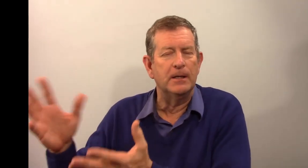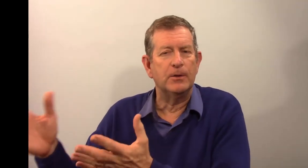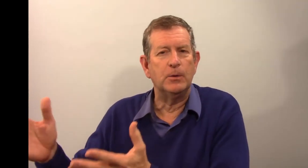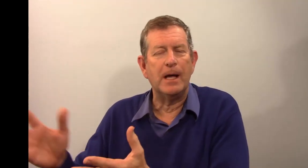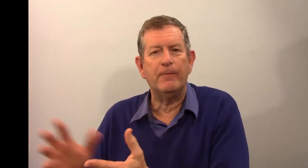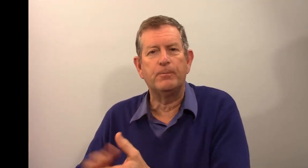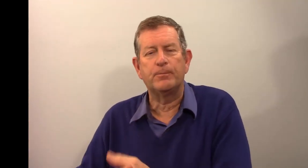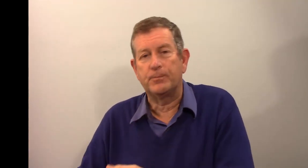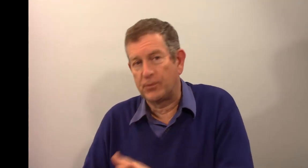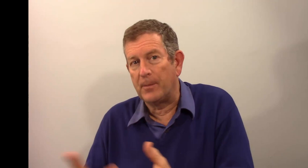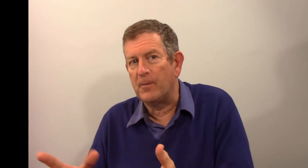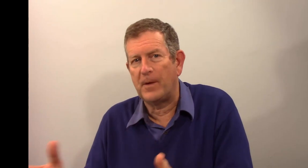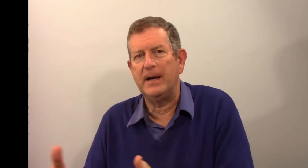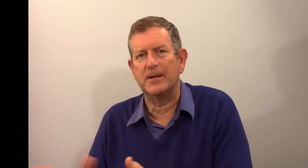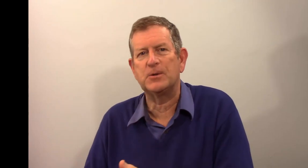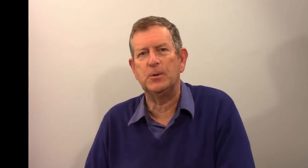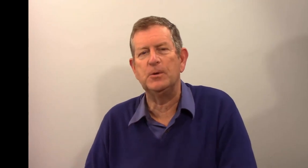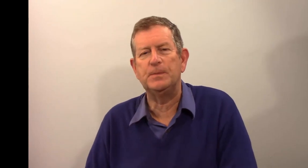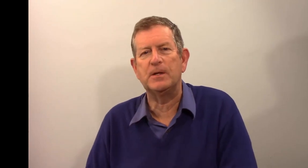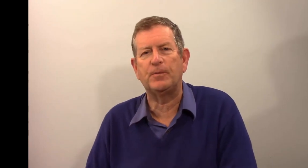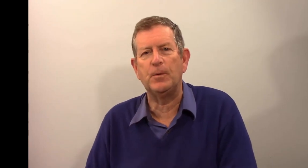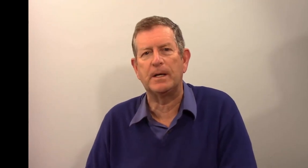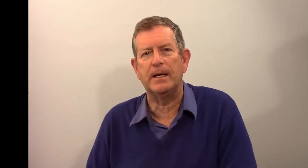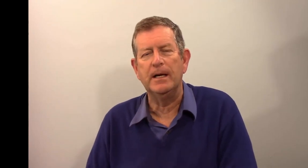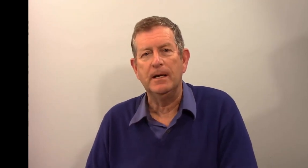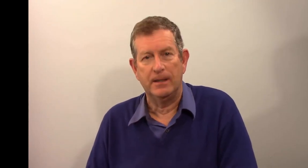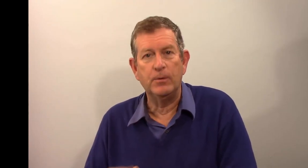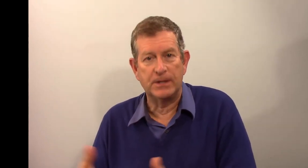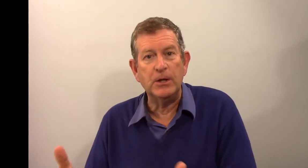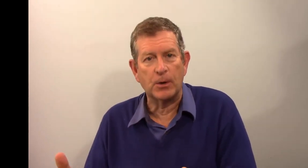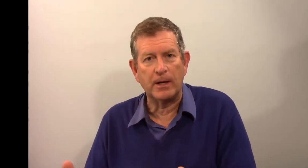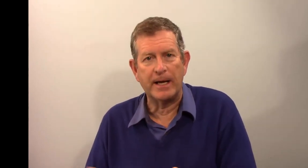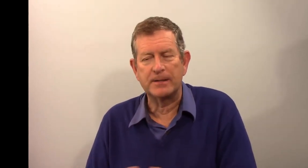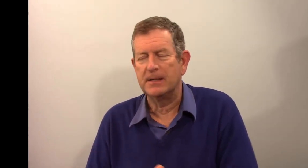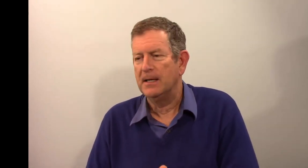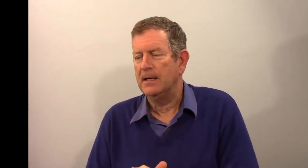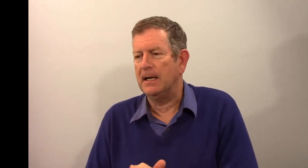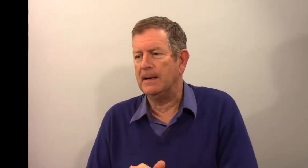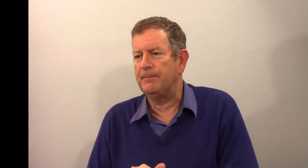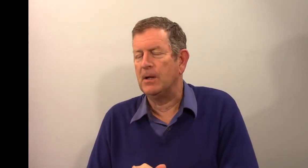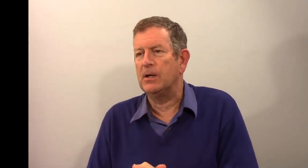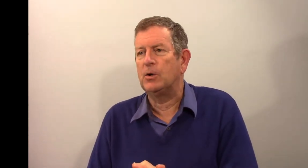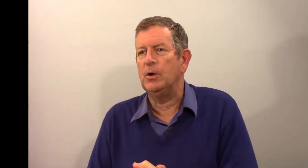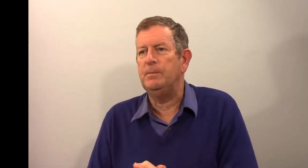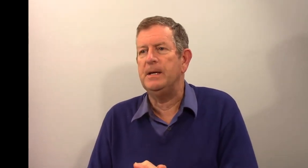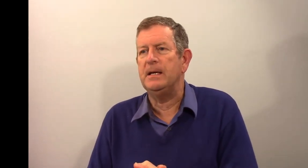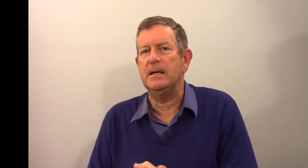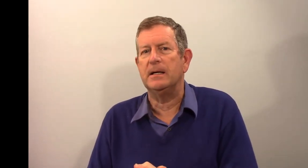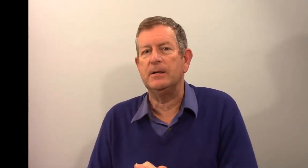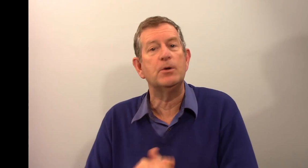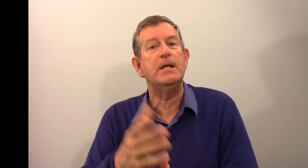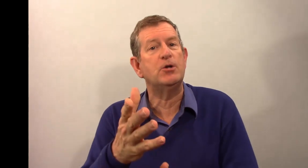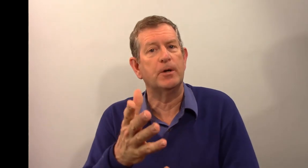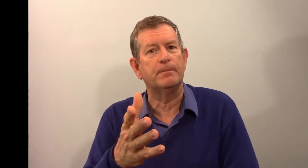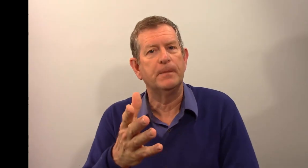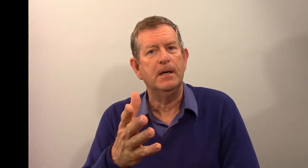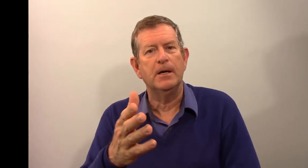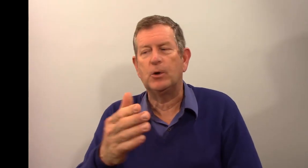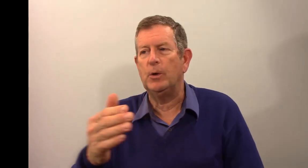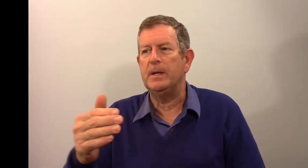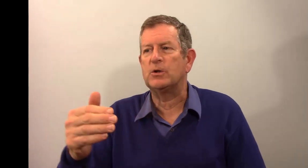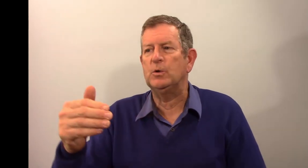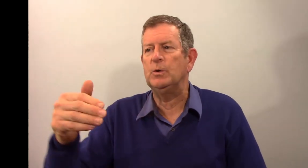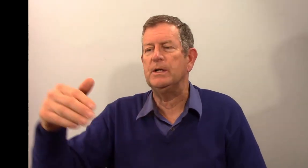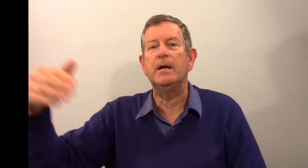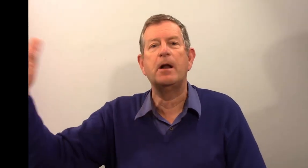probably you'll have trouble finding a student who speaks fluently, who's in your class. It could be your teacher.